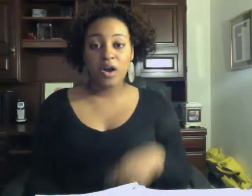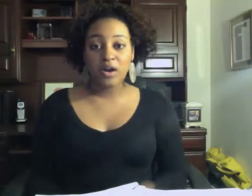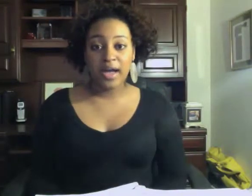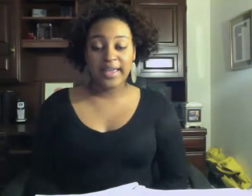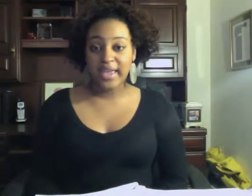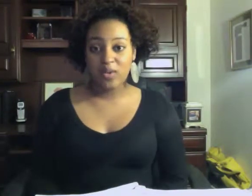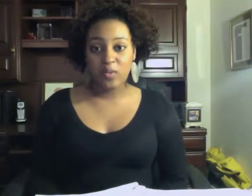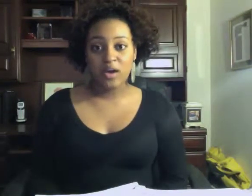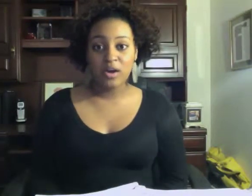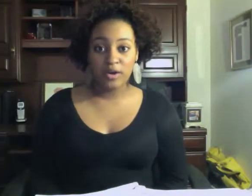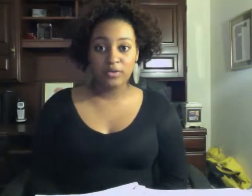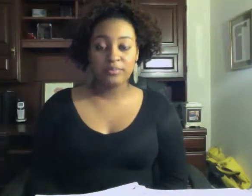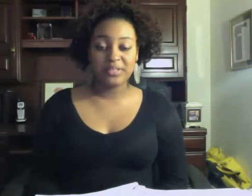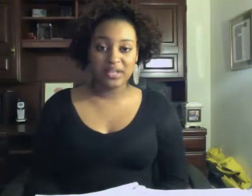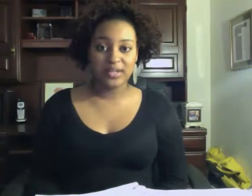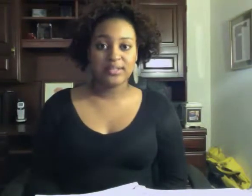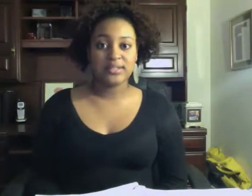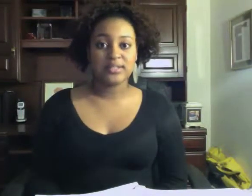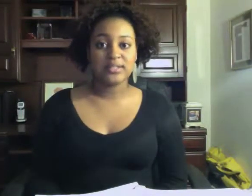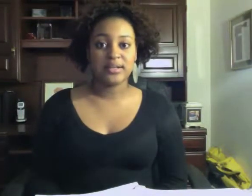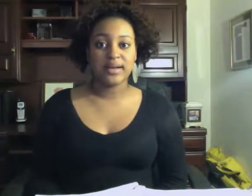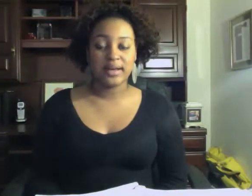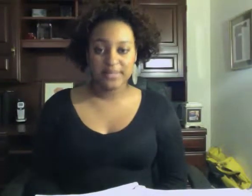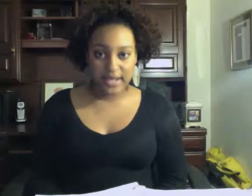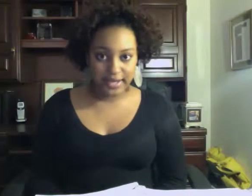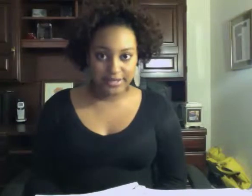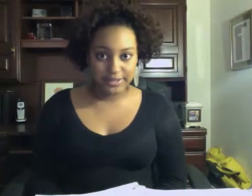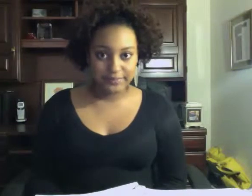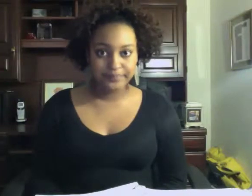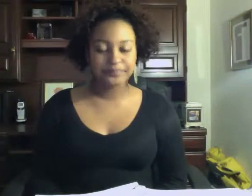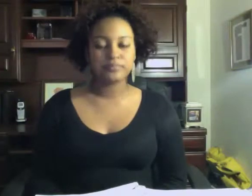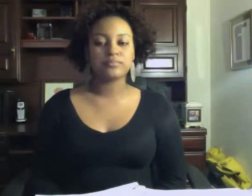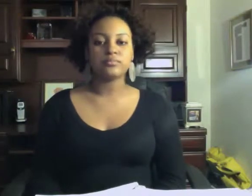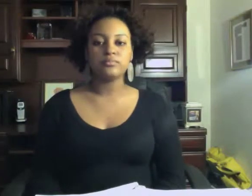I can't walk home because I'm tired.